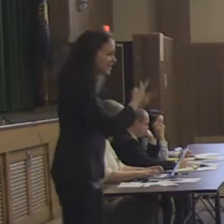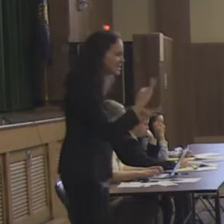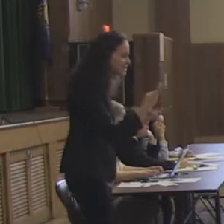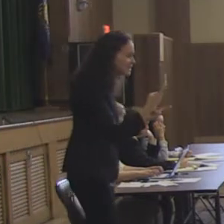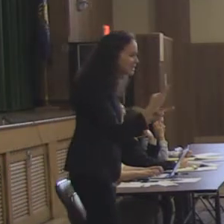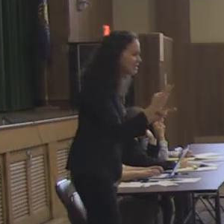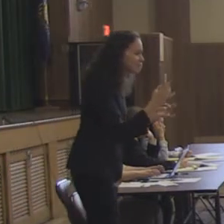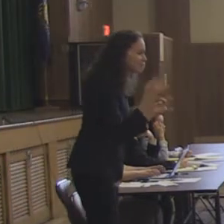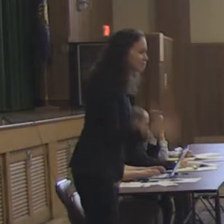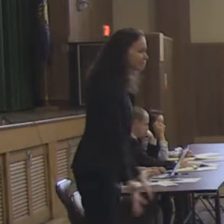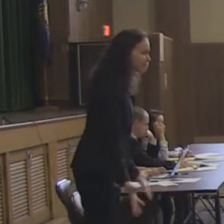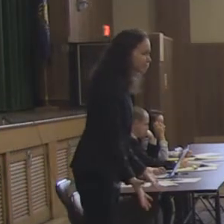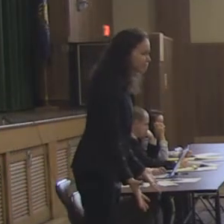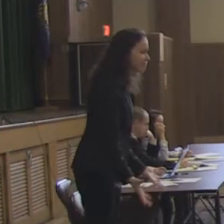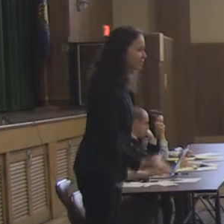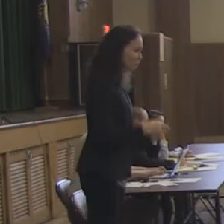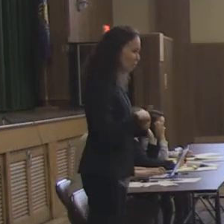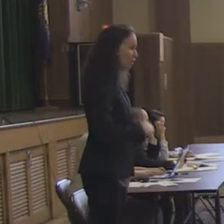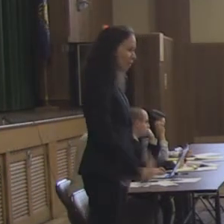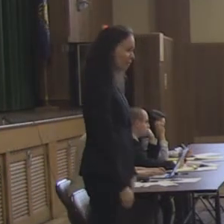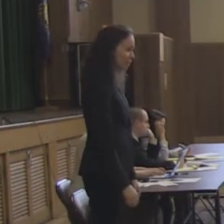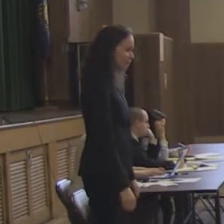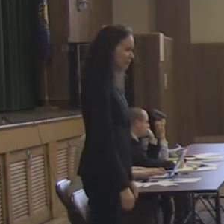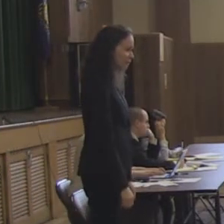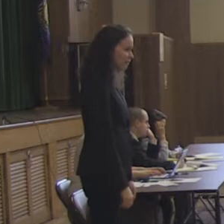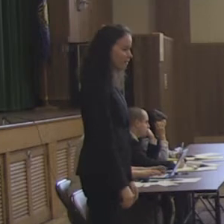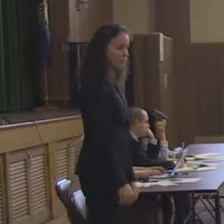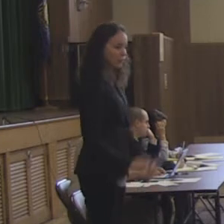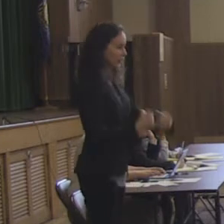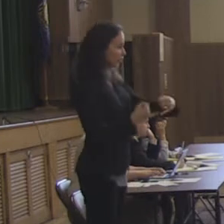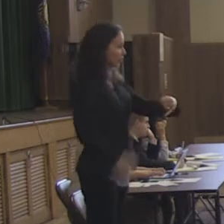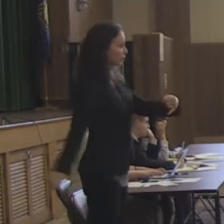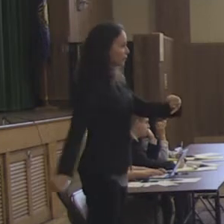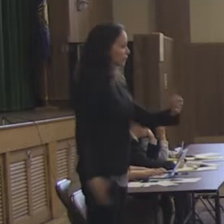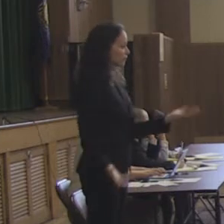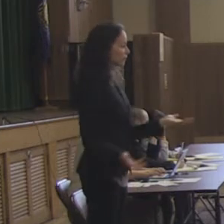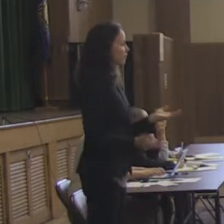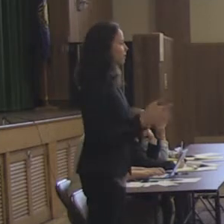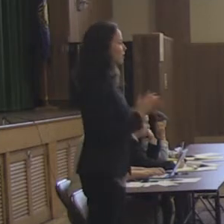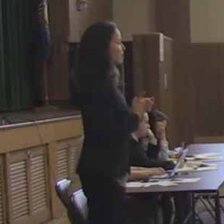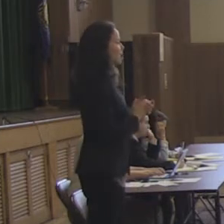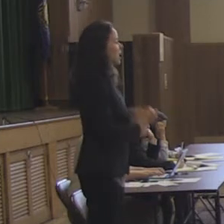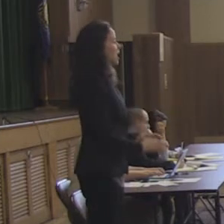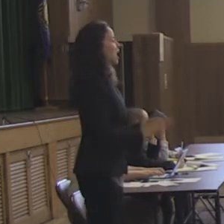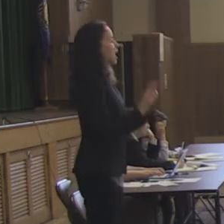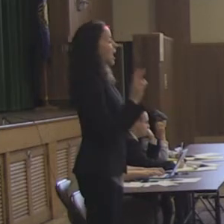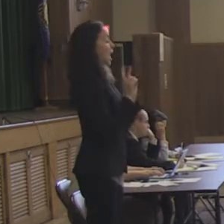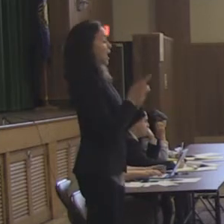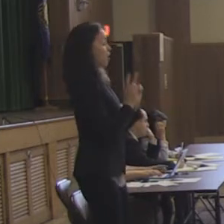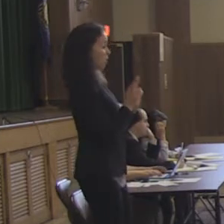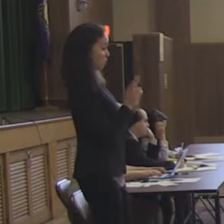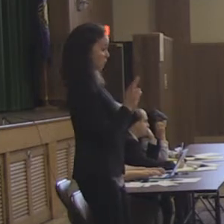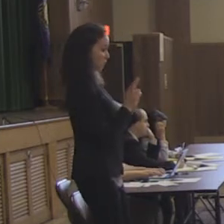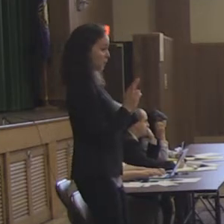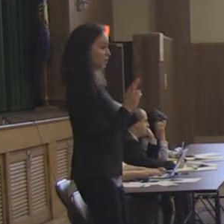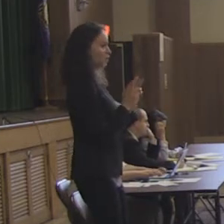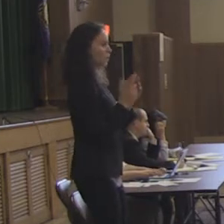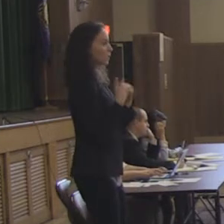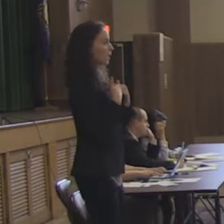big problems right there. So I hope we're going to have like a